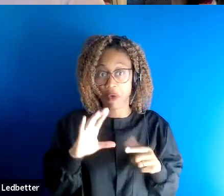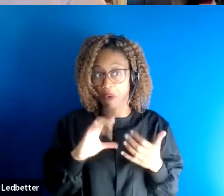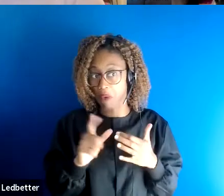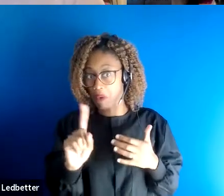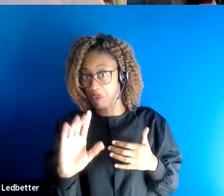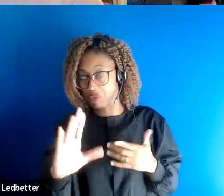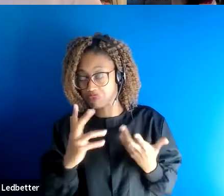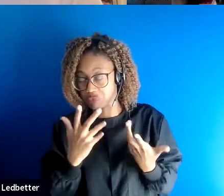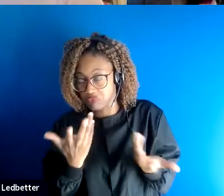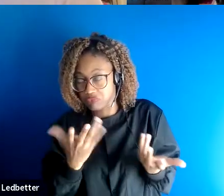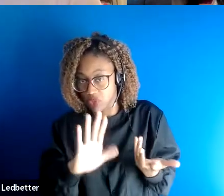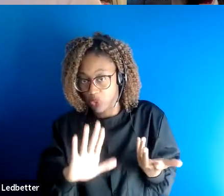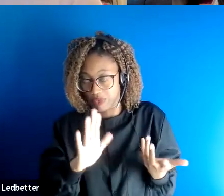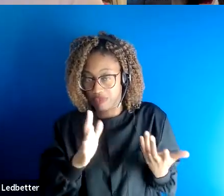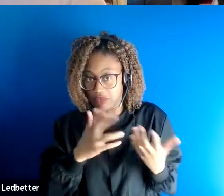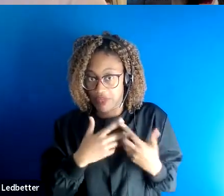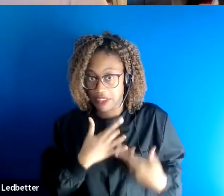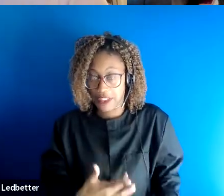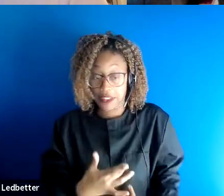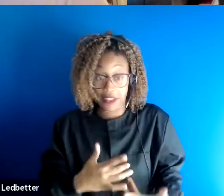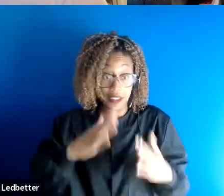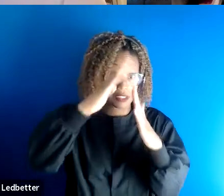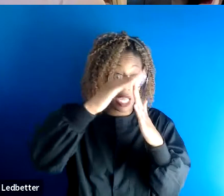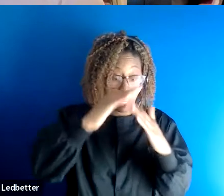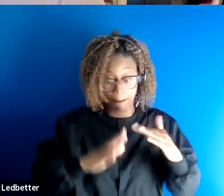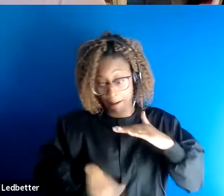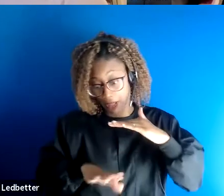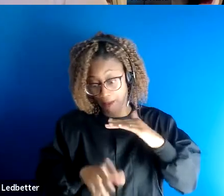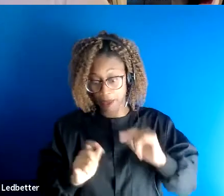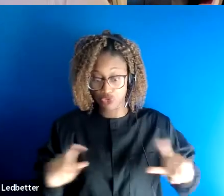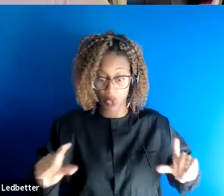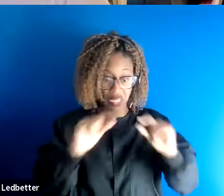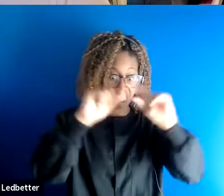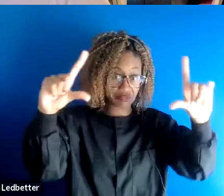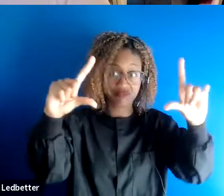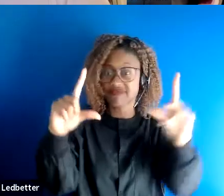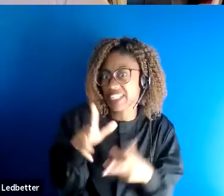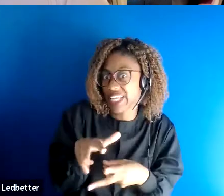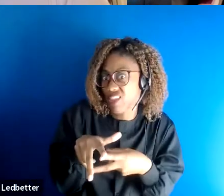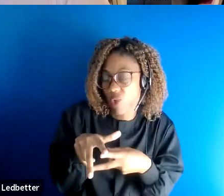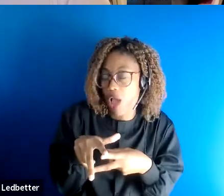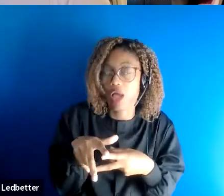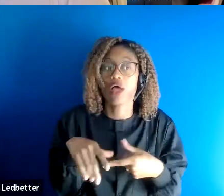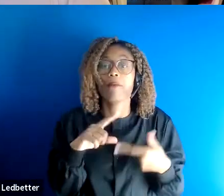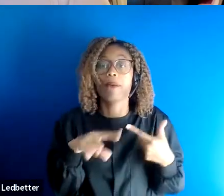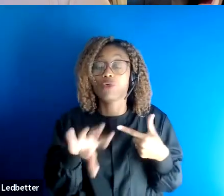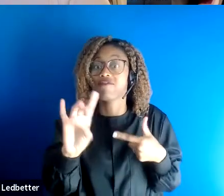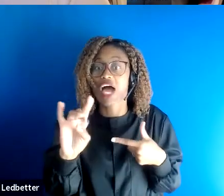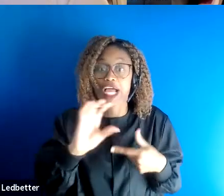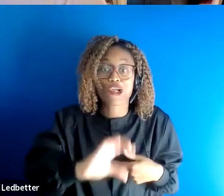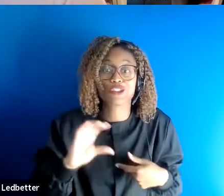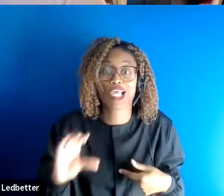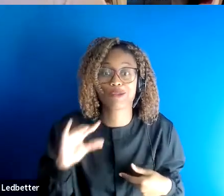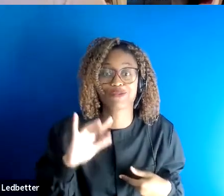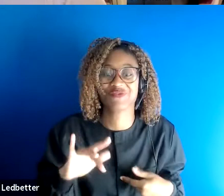menu bar either at the top or at the bottom of the screen. This is where you'll find closed captioning